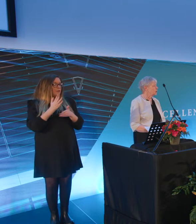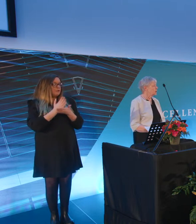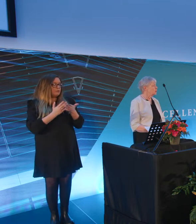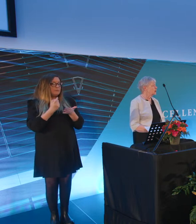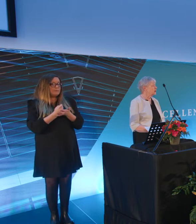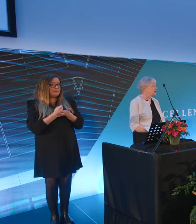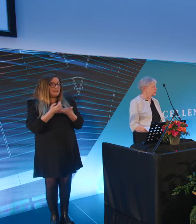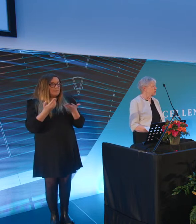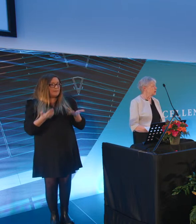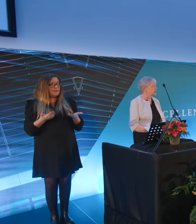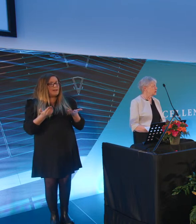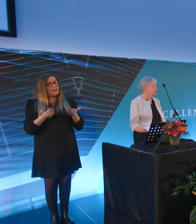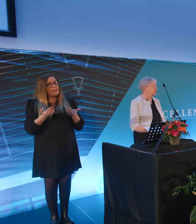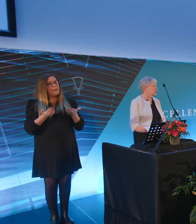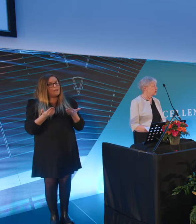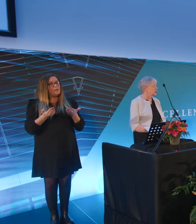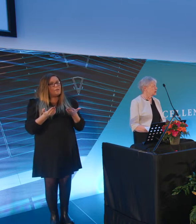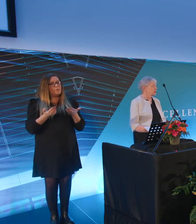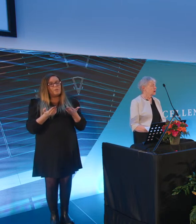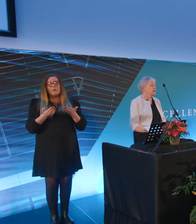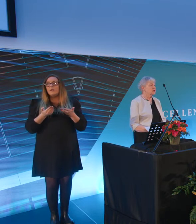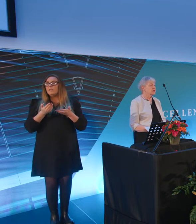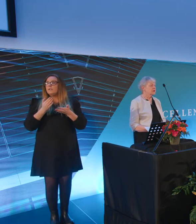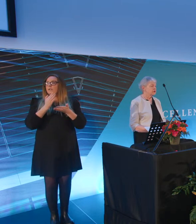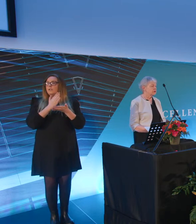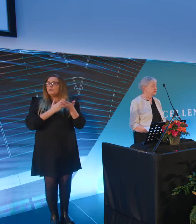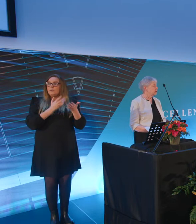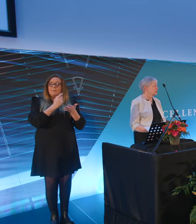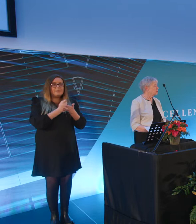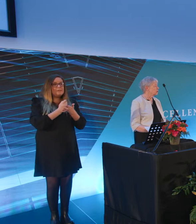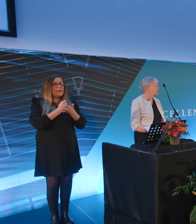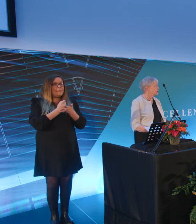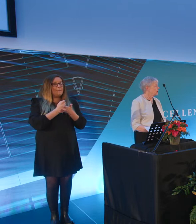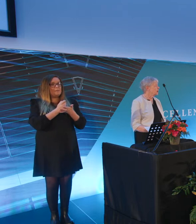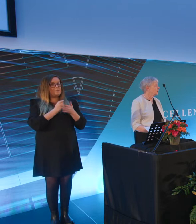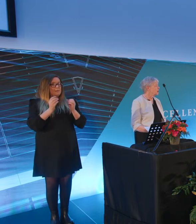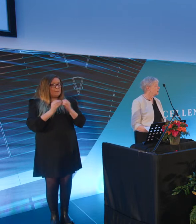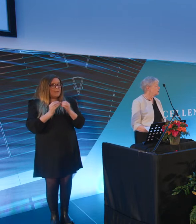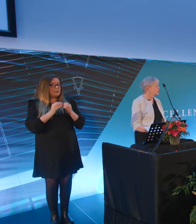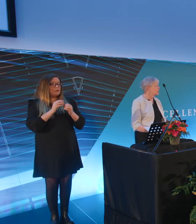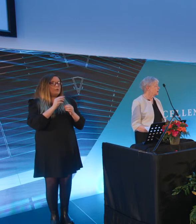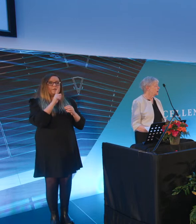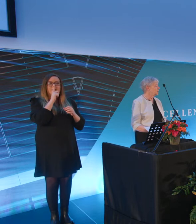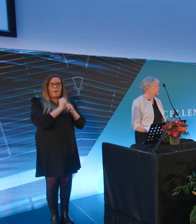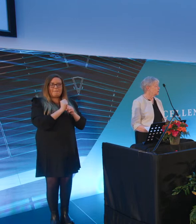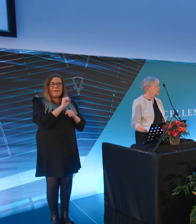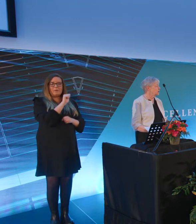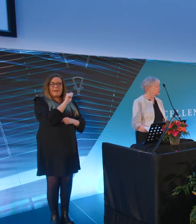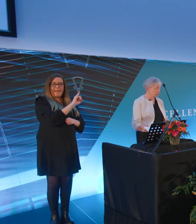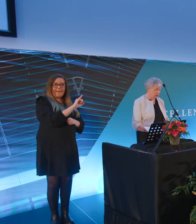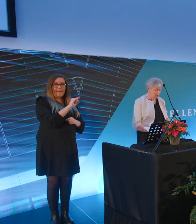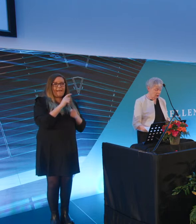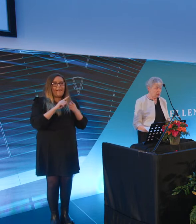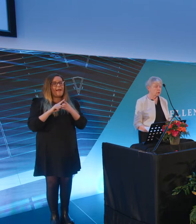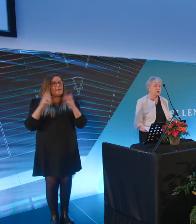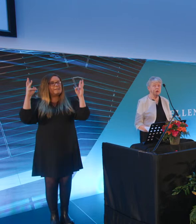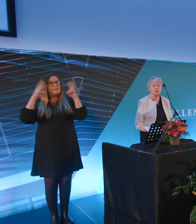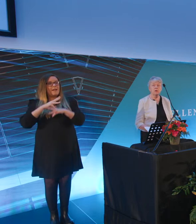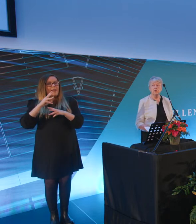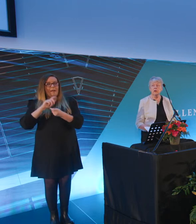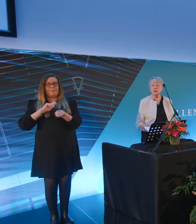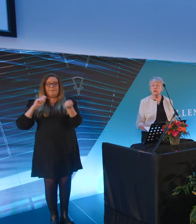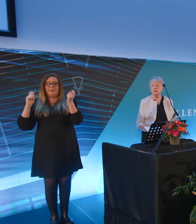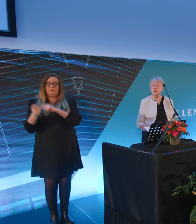now, only dimly discern. And I mentioned two things, AI and climate change. And